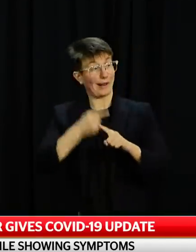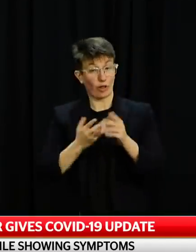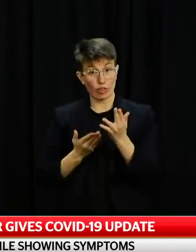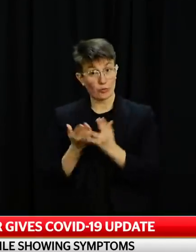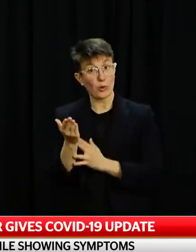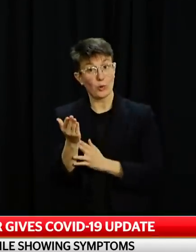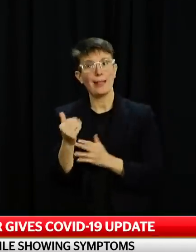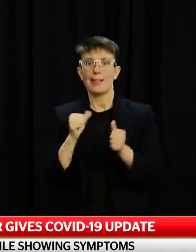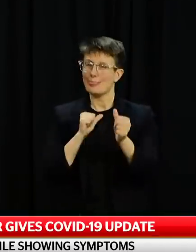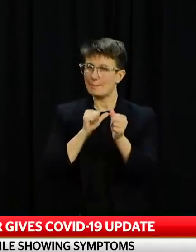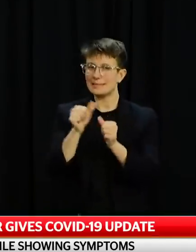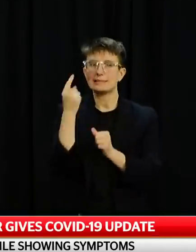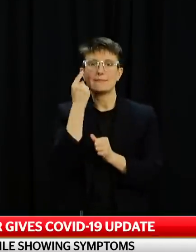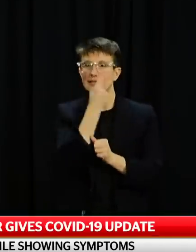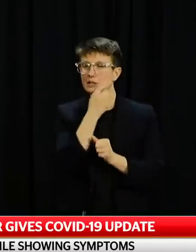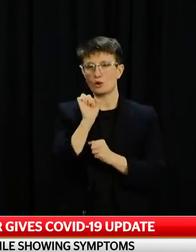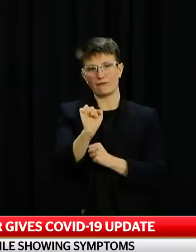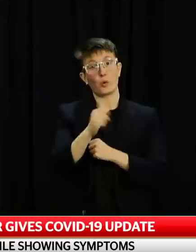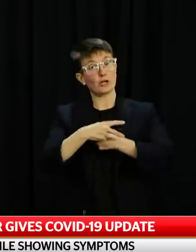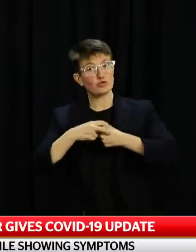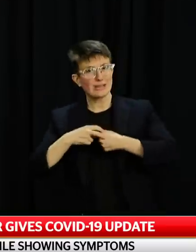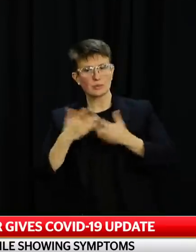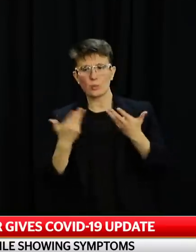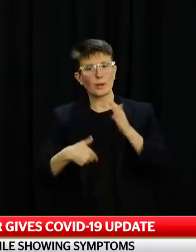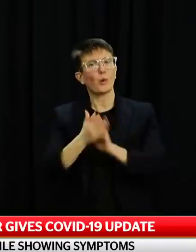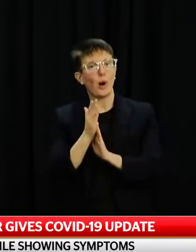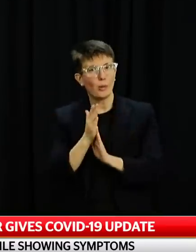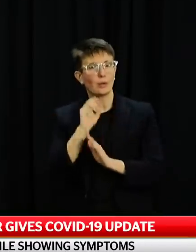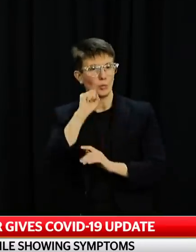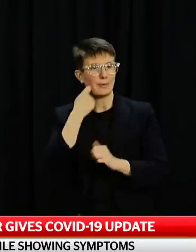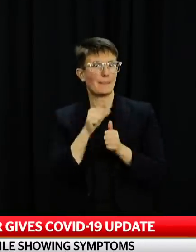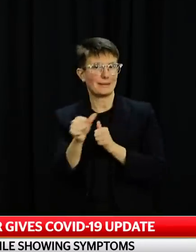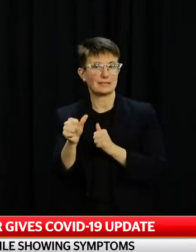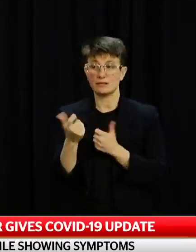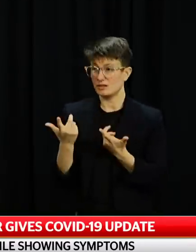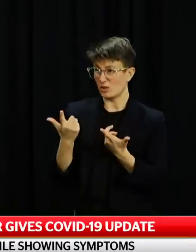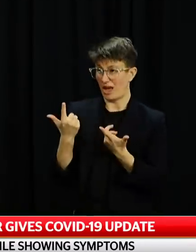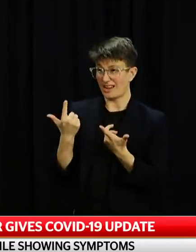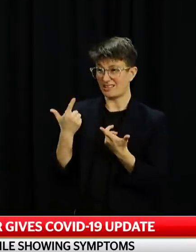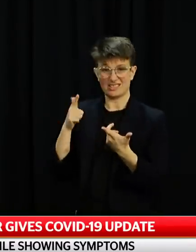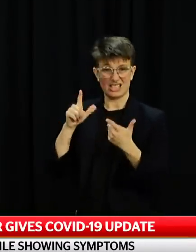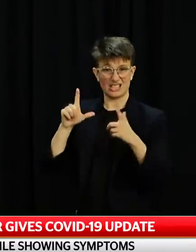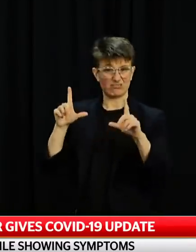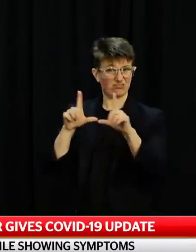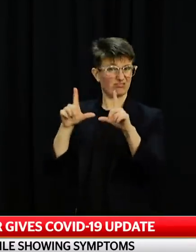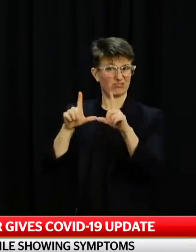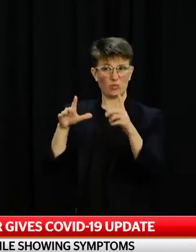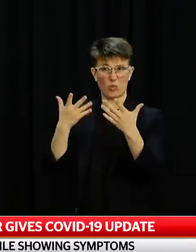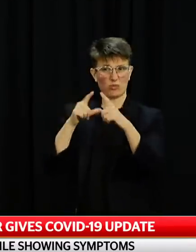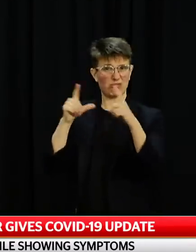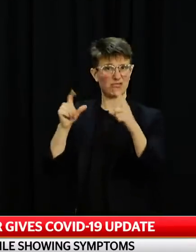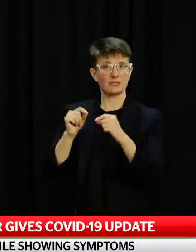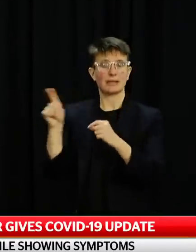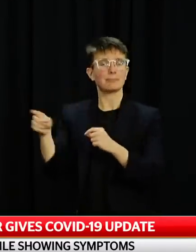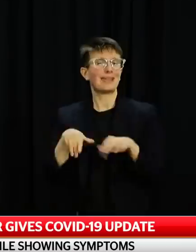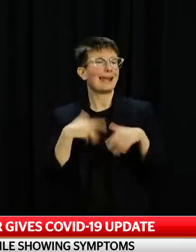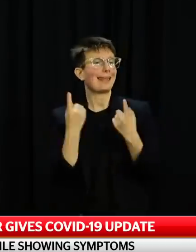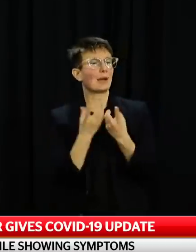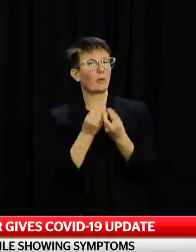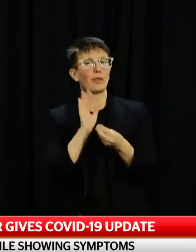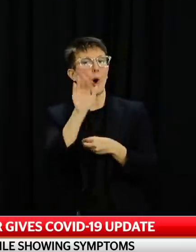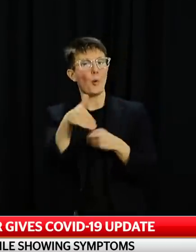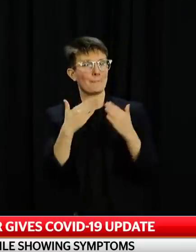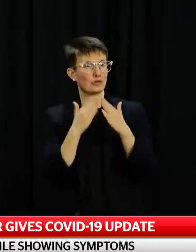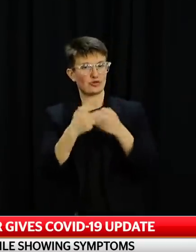residence will enable them to pass through smoothly. Statement or anything that indicates what their home address is. Commissioner, when it comes